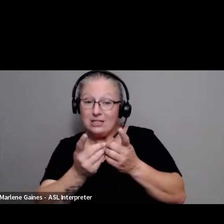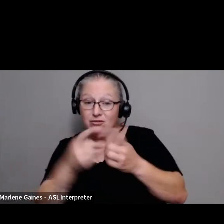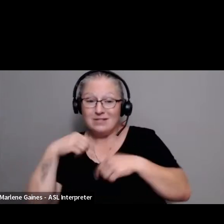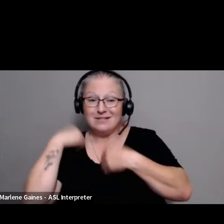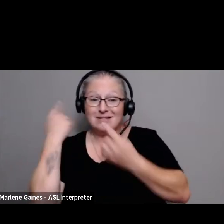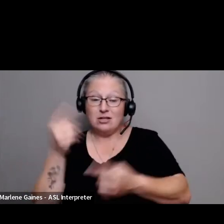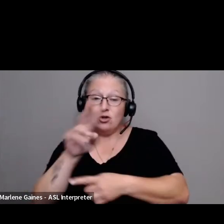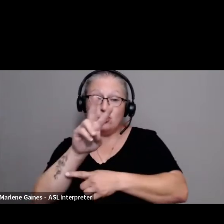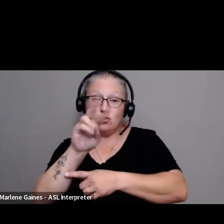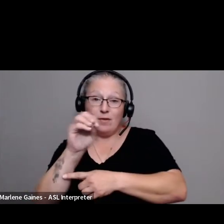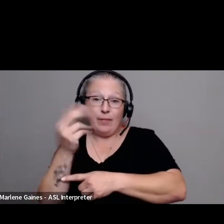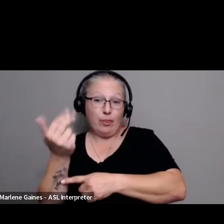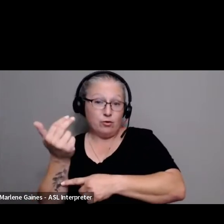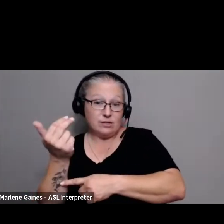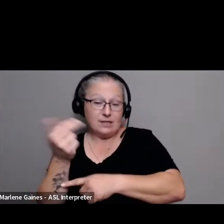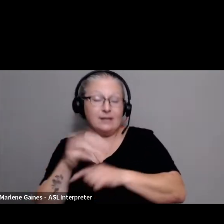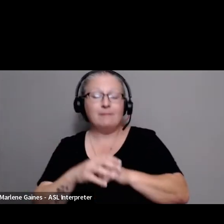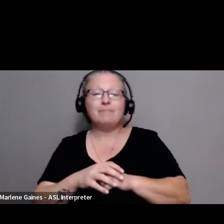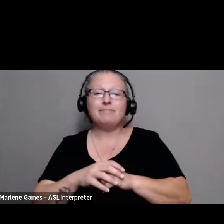since 2013.